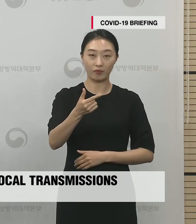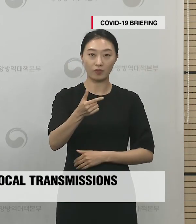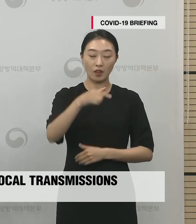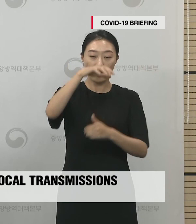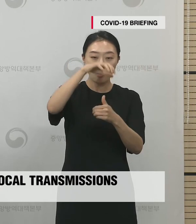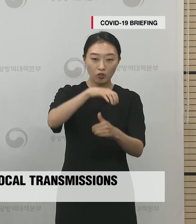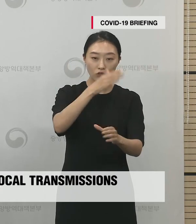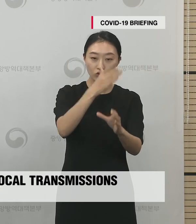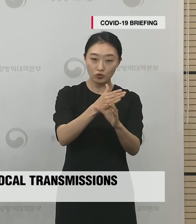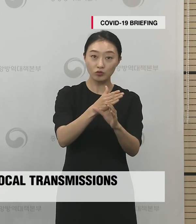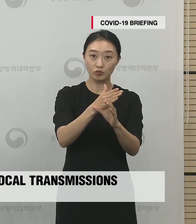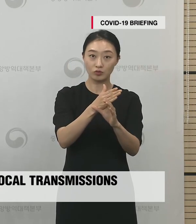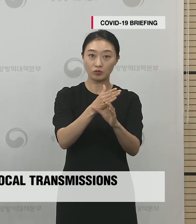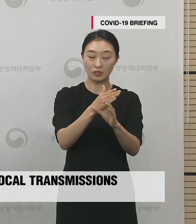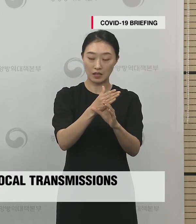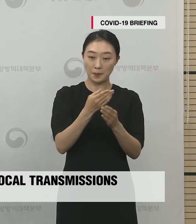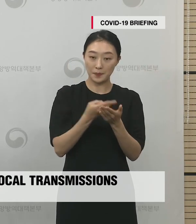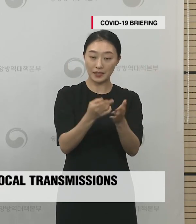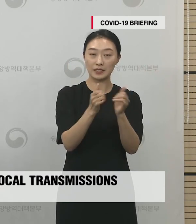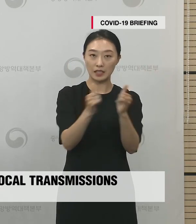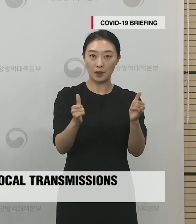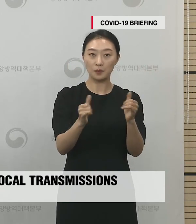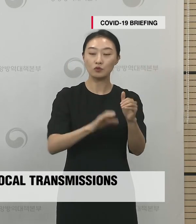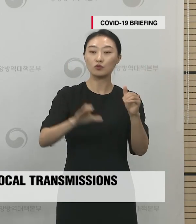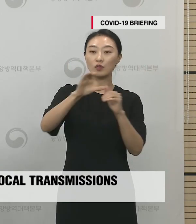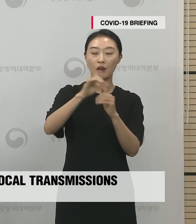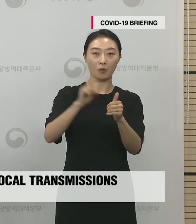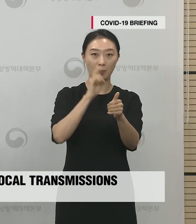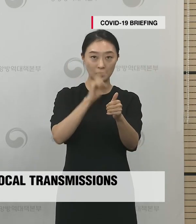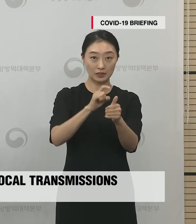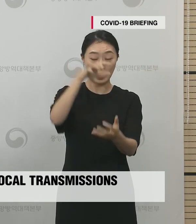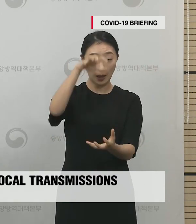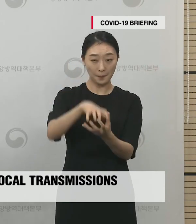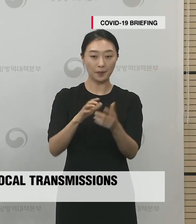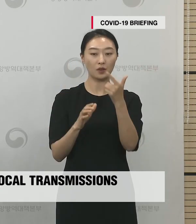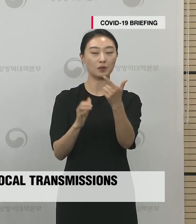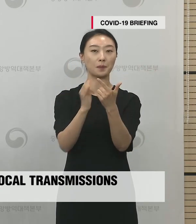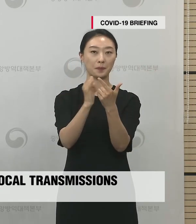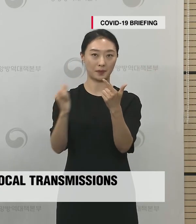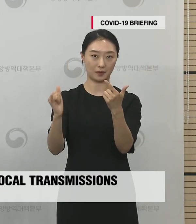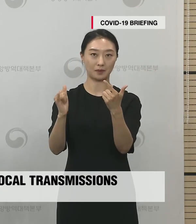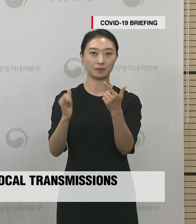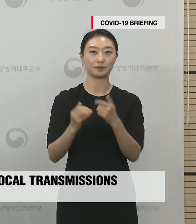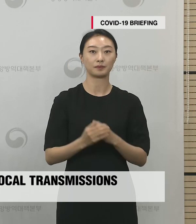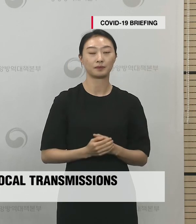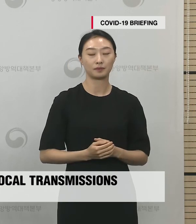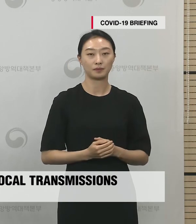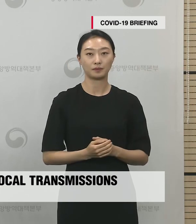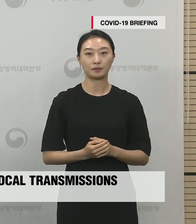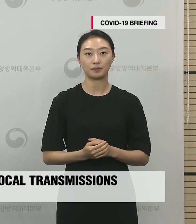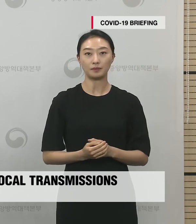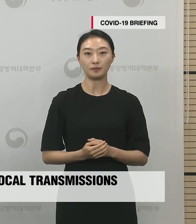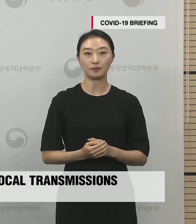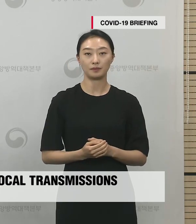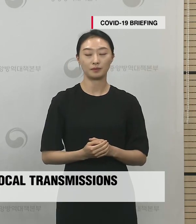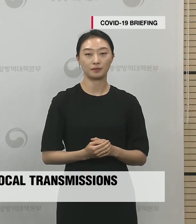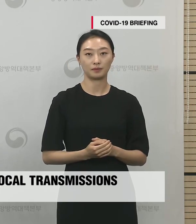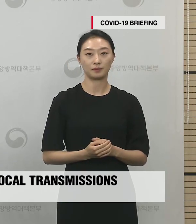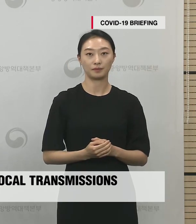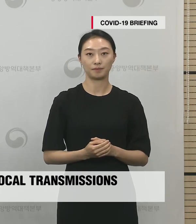Nursing Hospital, we also have 1 more confirmed patient, with a total increasing to 6 as of now.